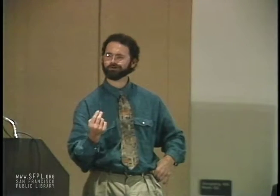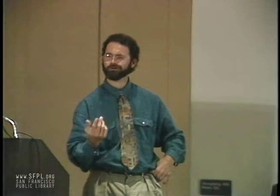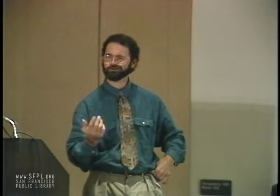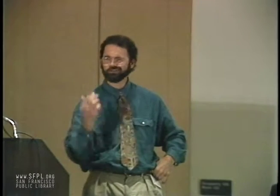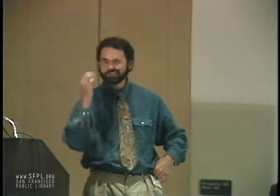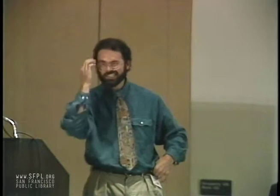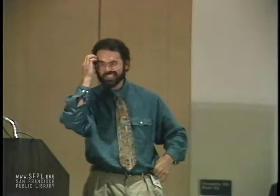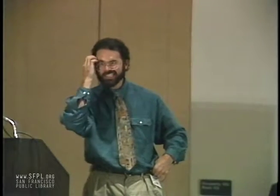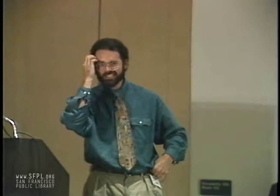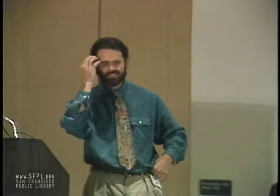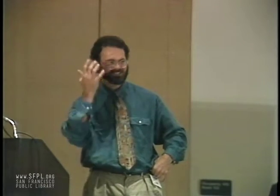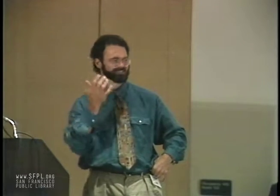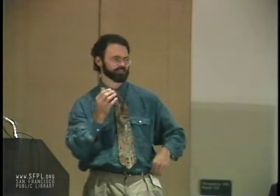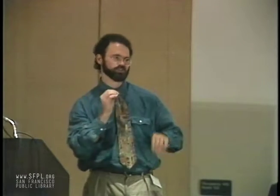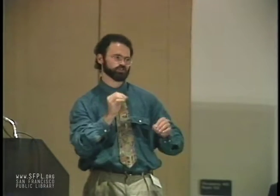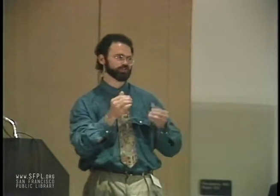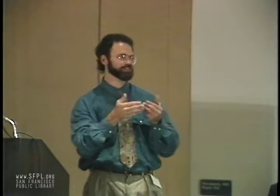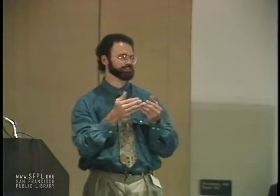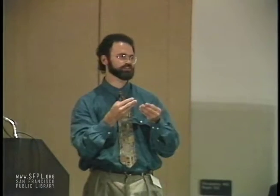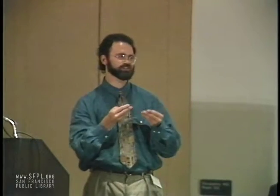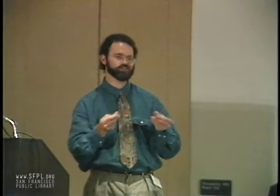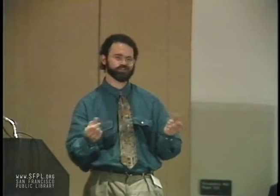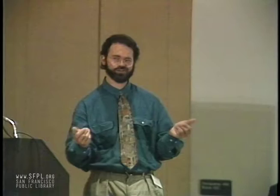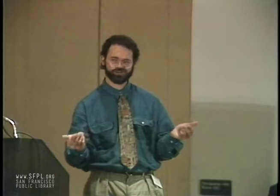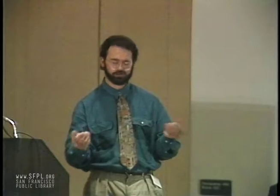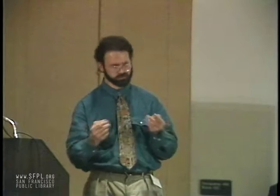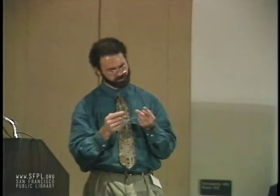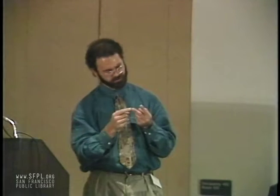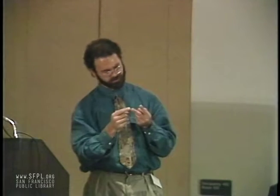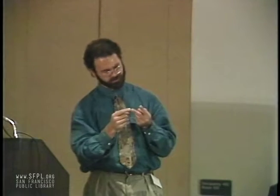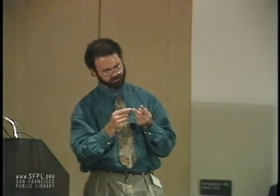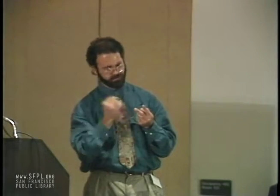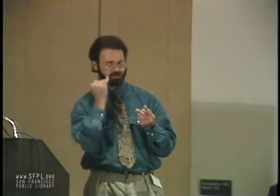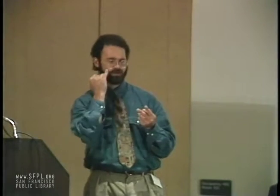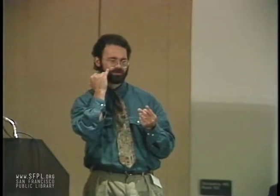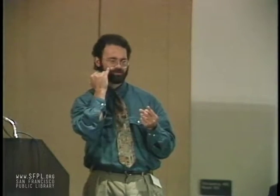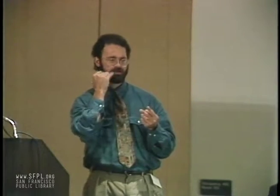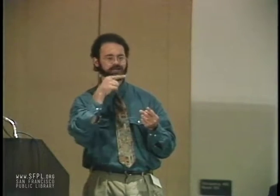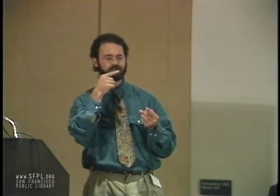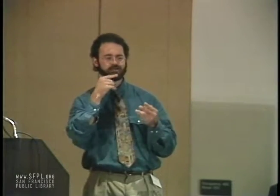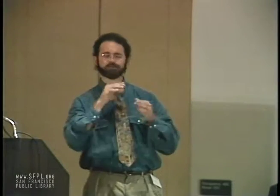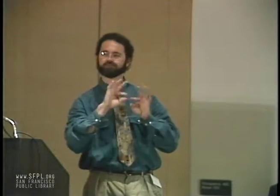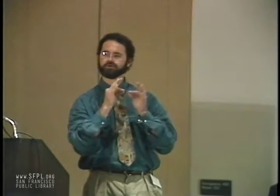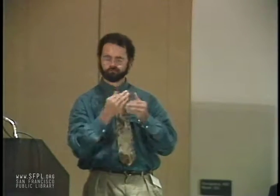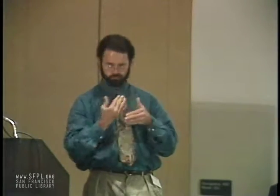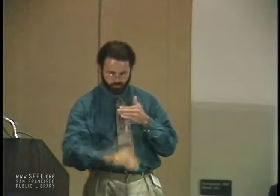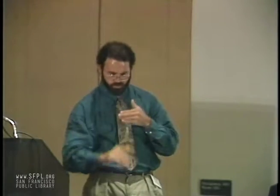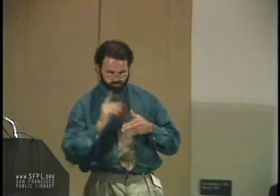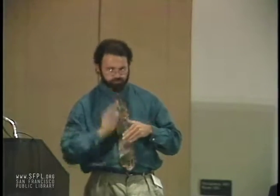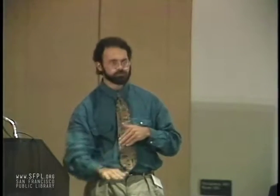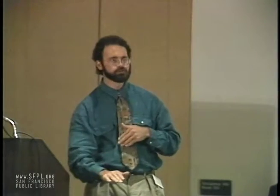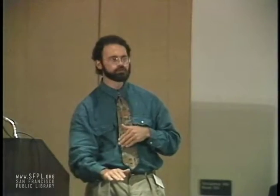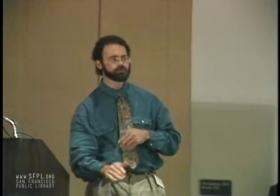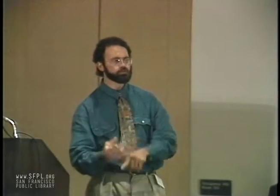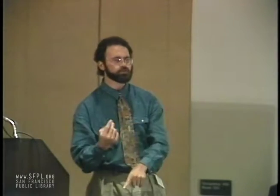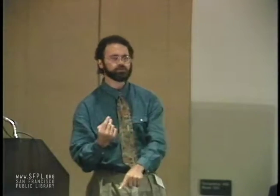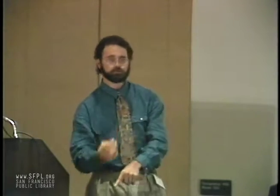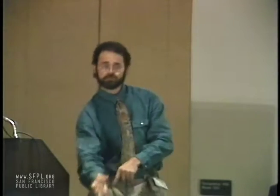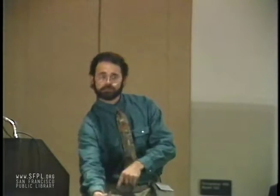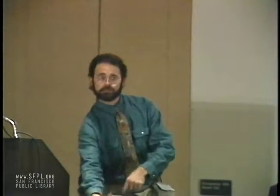A hearing child is born to a deaf family, and then suddenly there is no easy solution. Or suppose a hearing family has a deaf